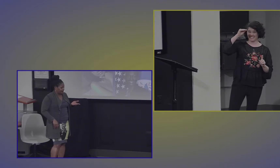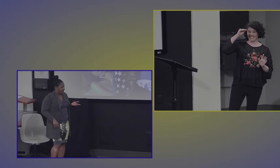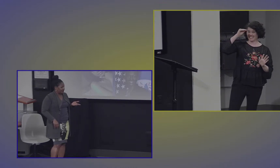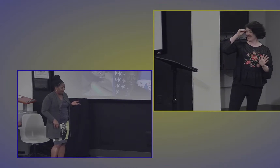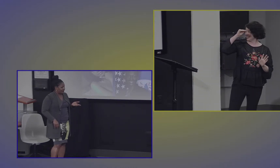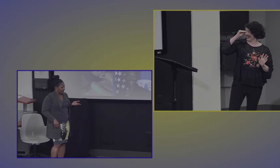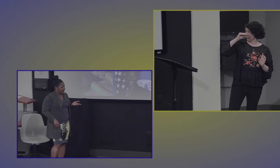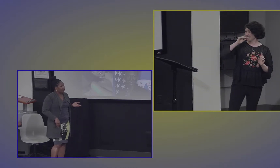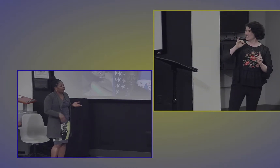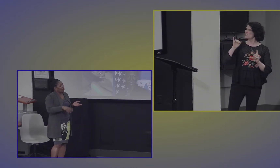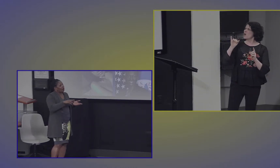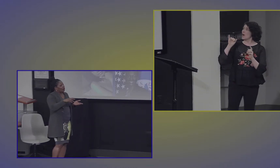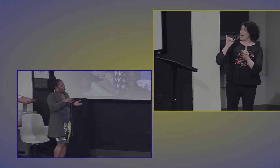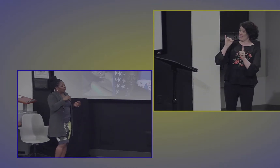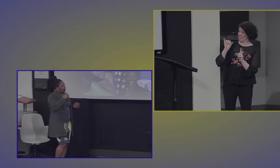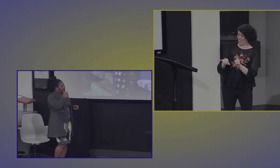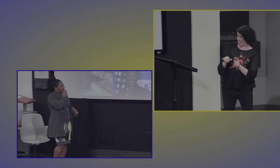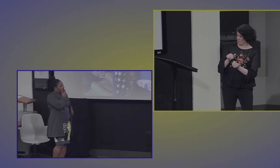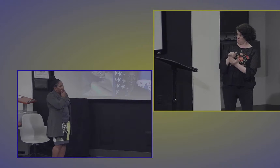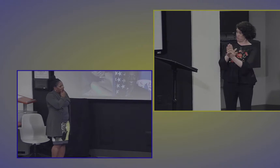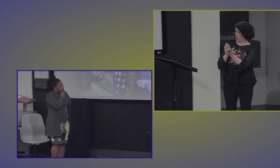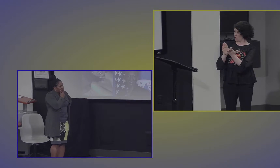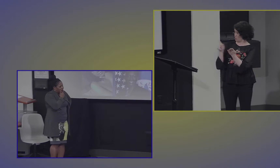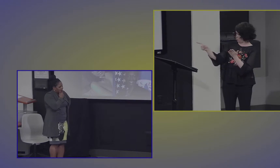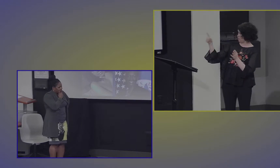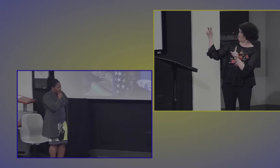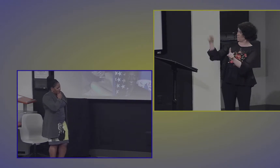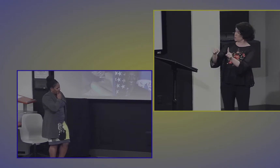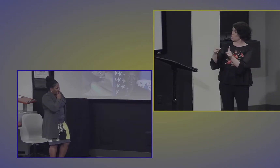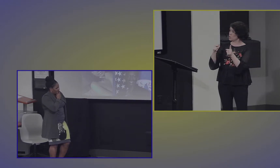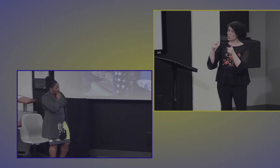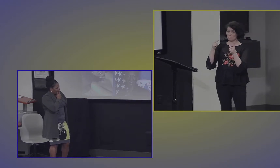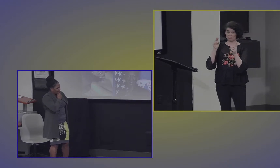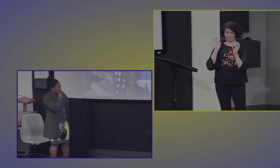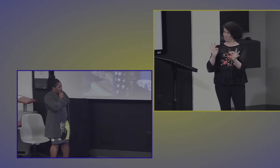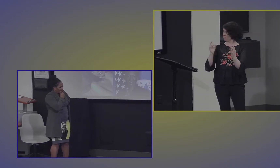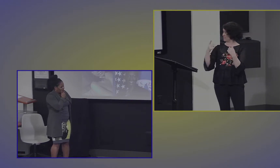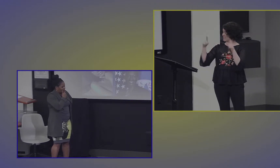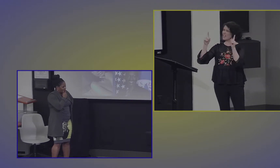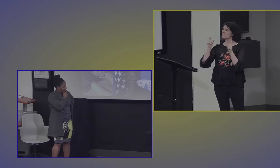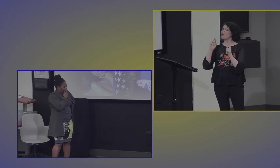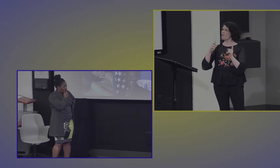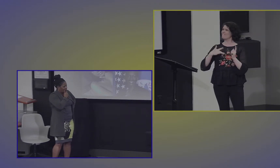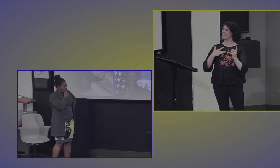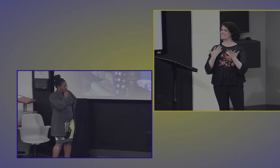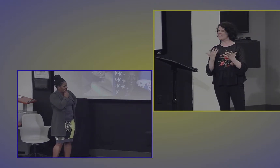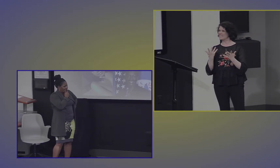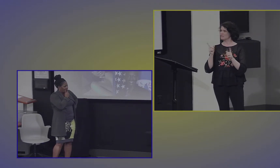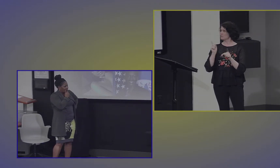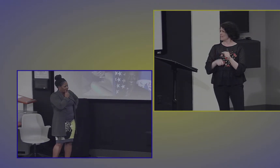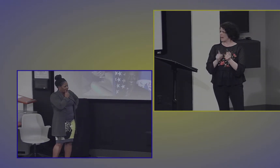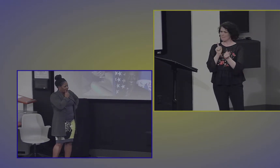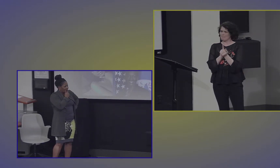but still keeping that direct aspect of the request being made, instead of inviting in a